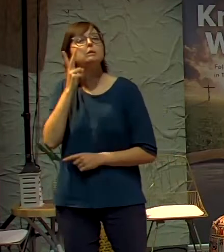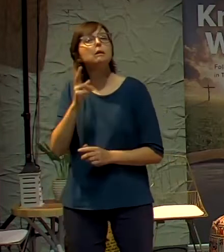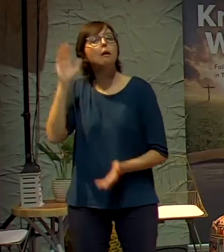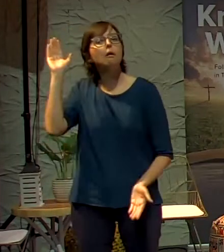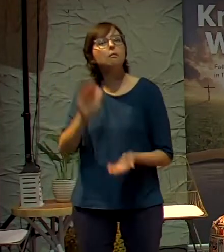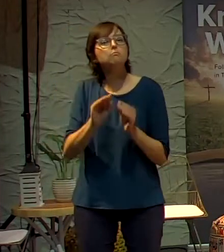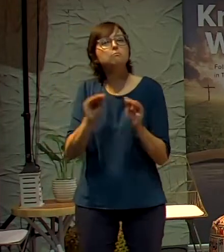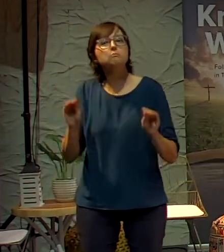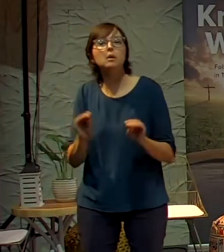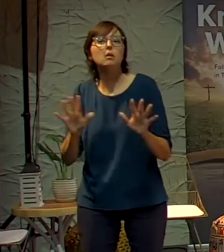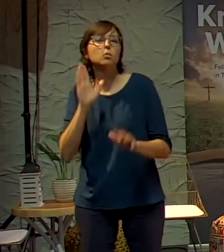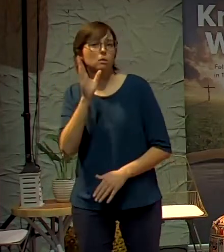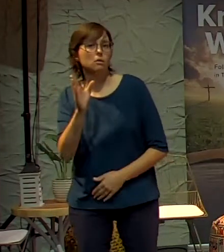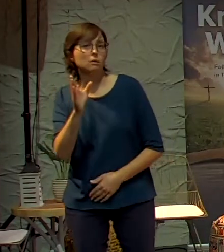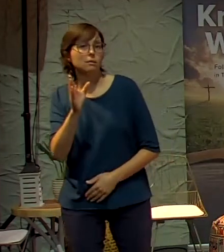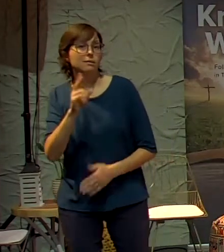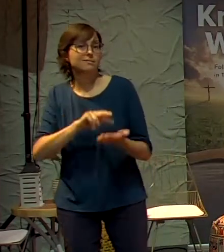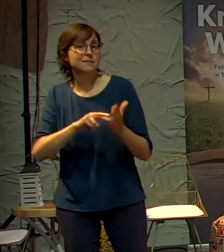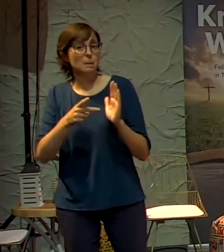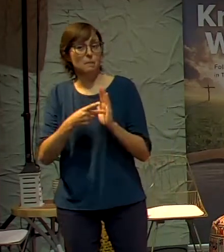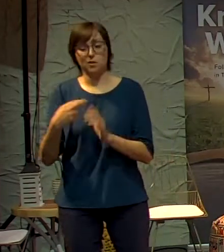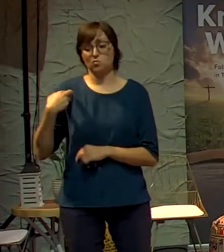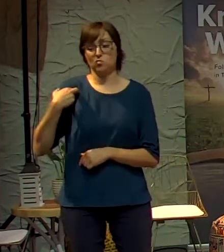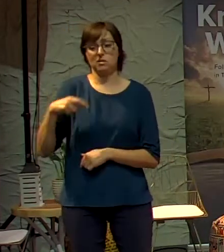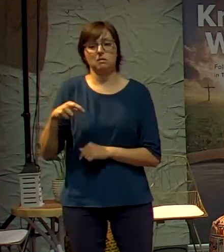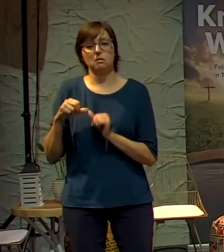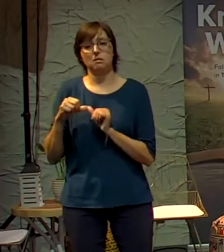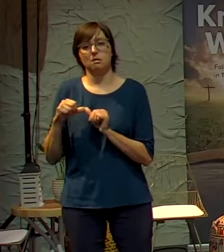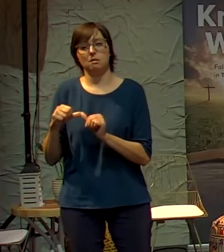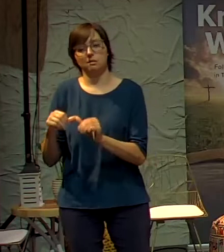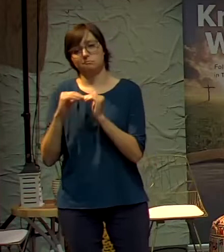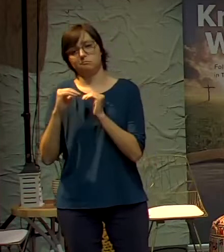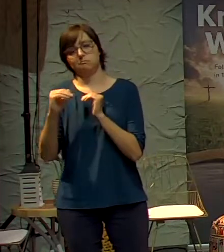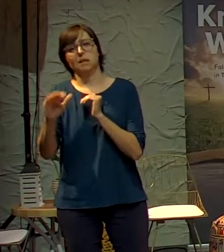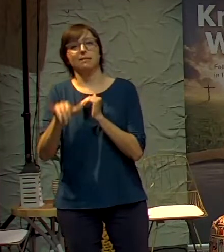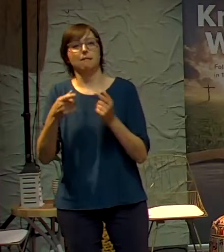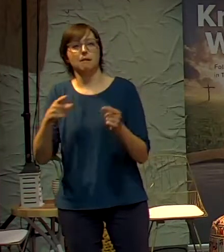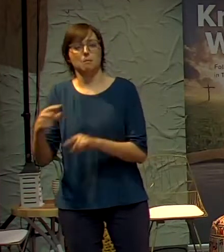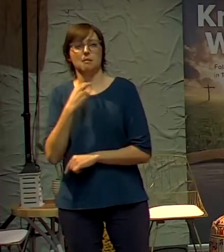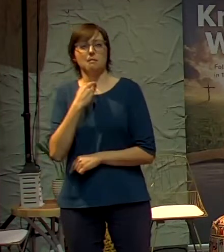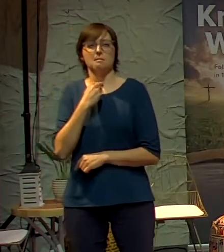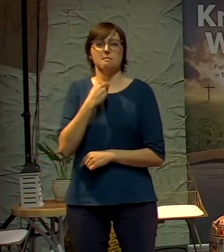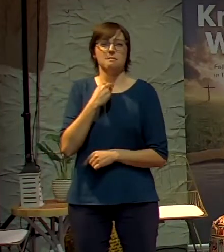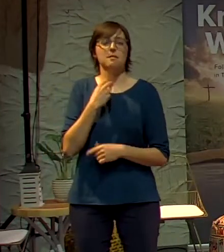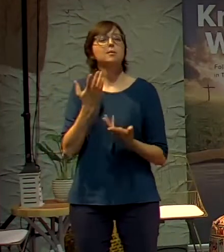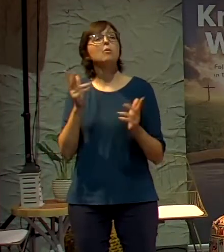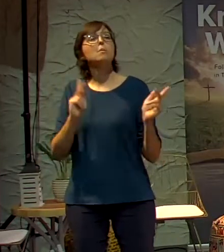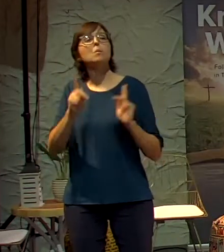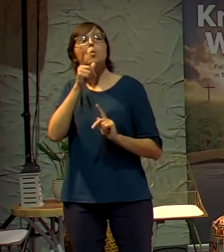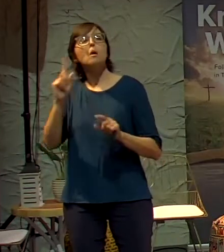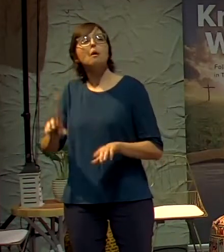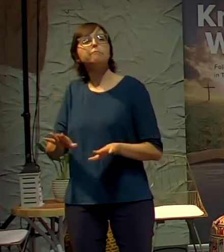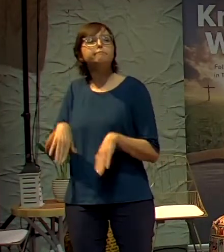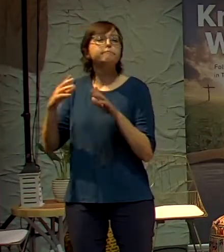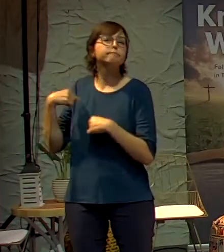miracles. And that's how religious stagnation happens. This is for those of us who have been around for a while. This